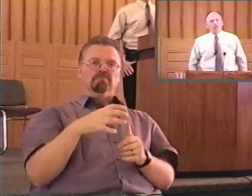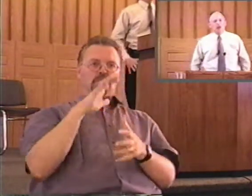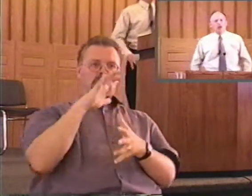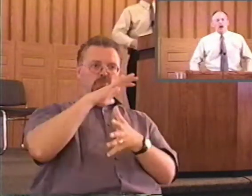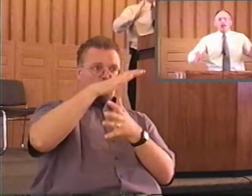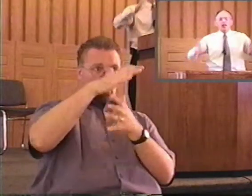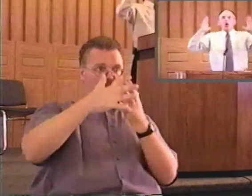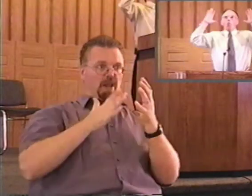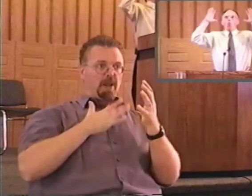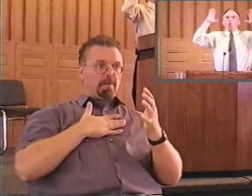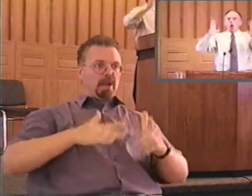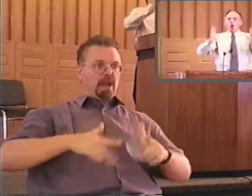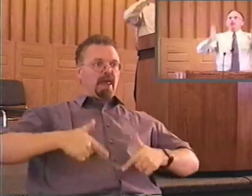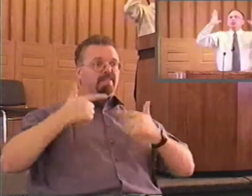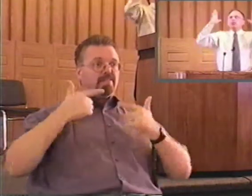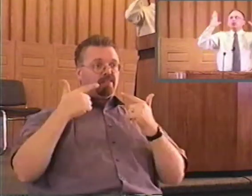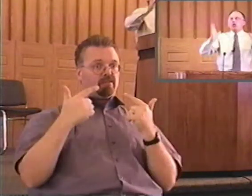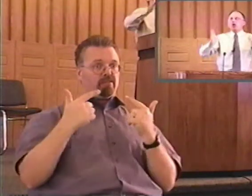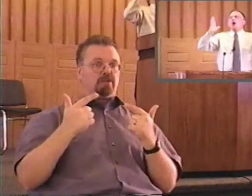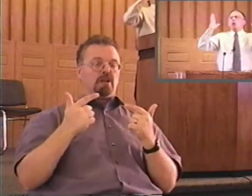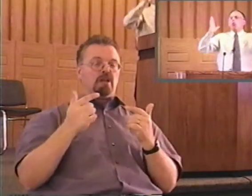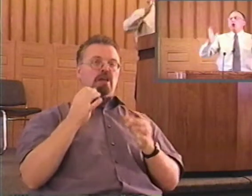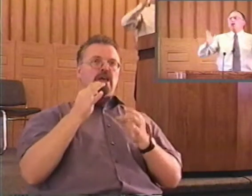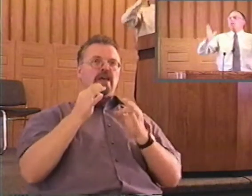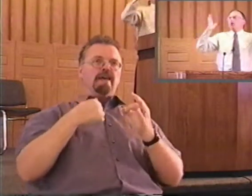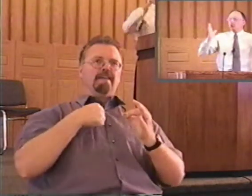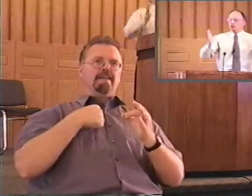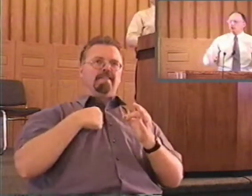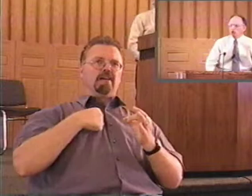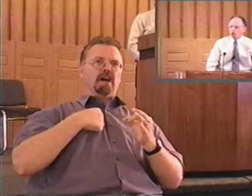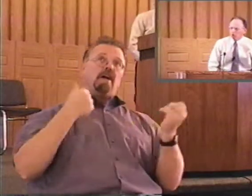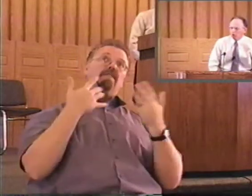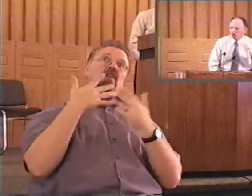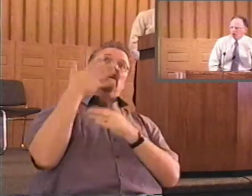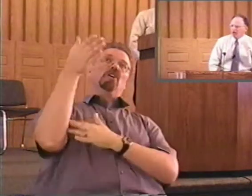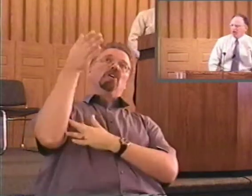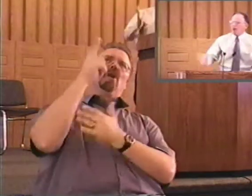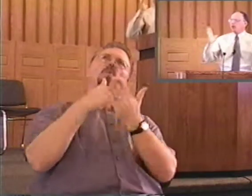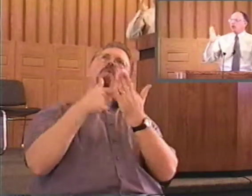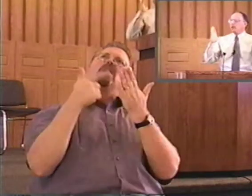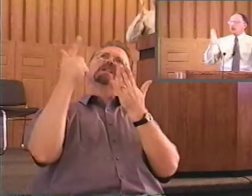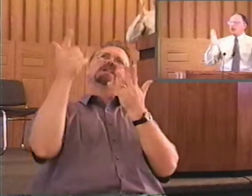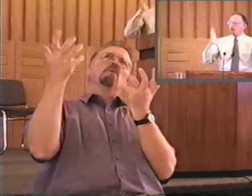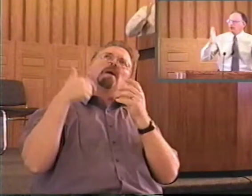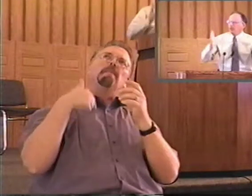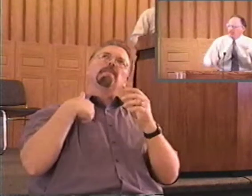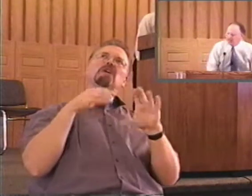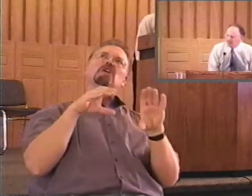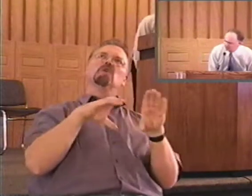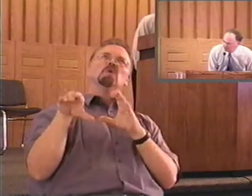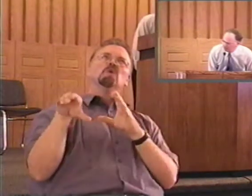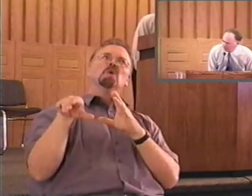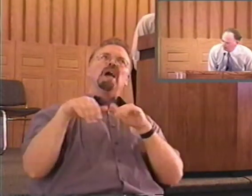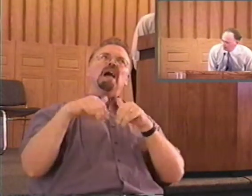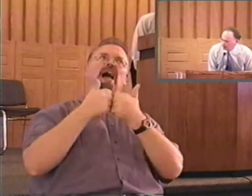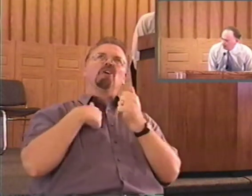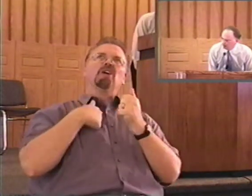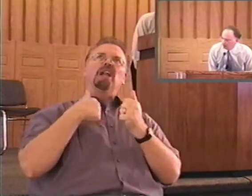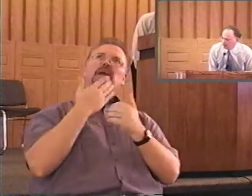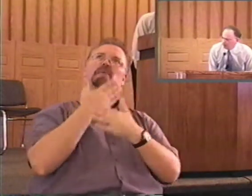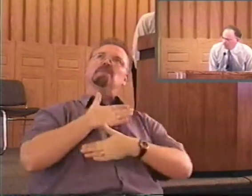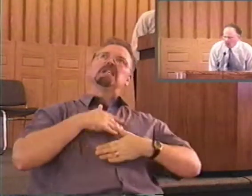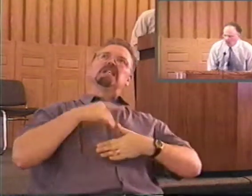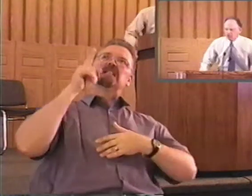I fear God, what does God want me to do? How can I please